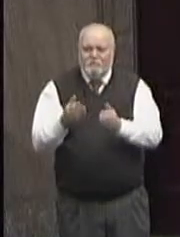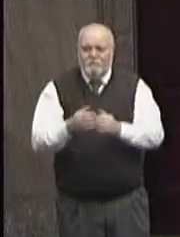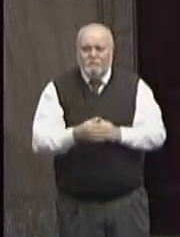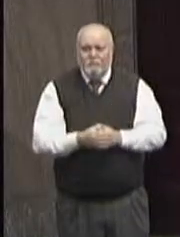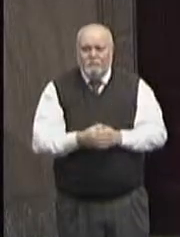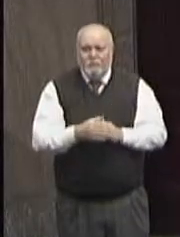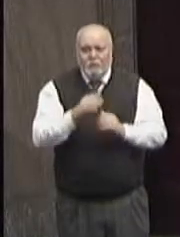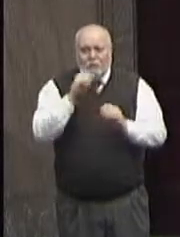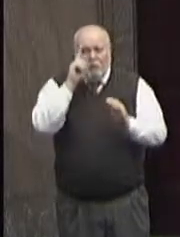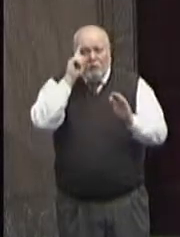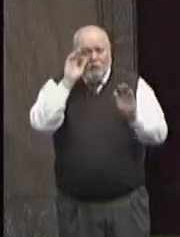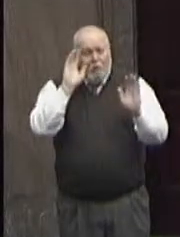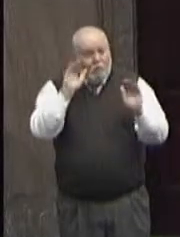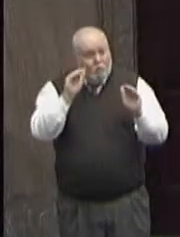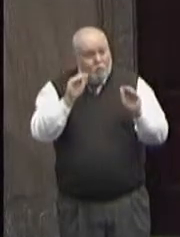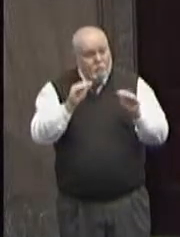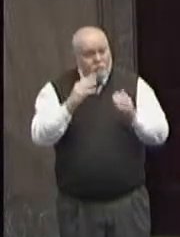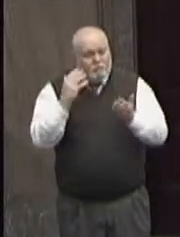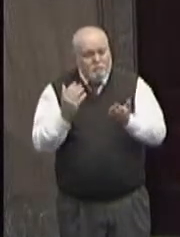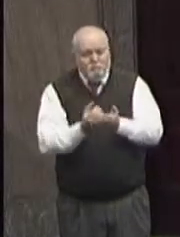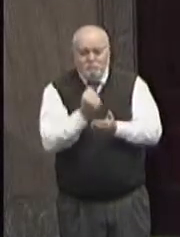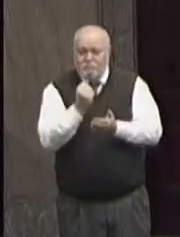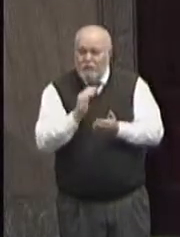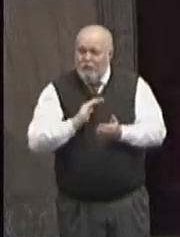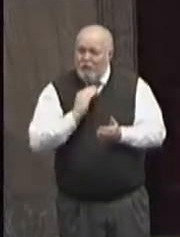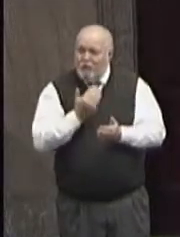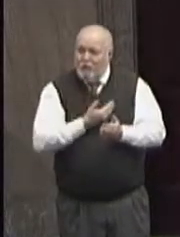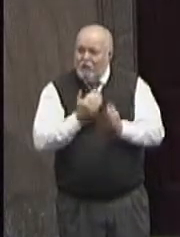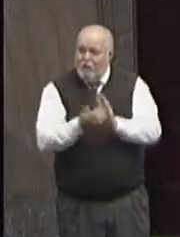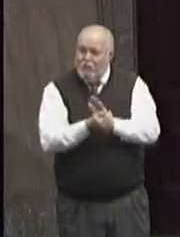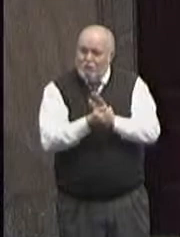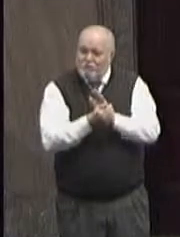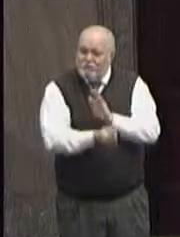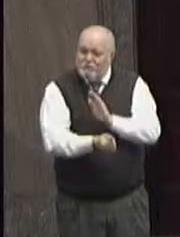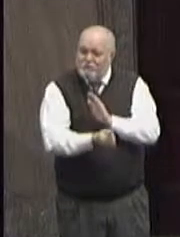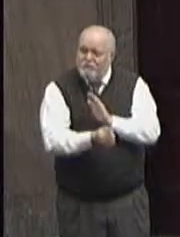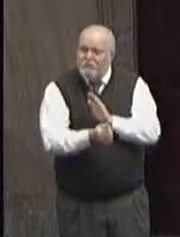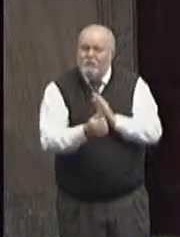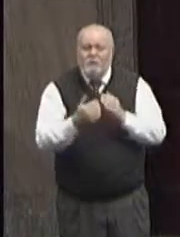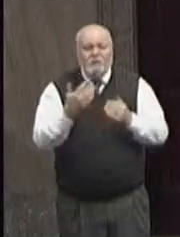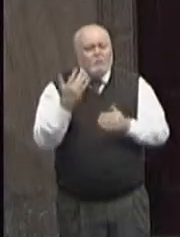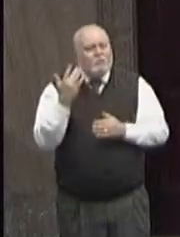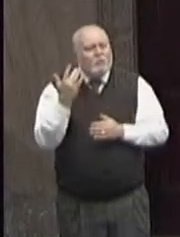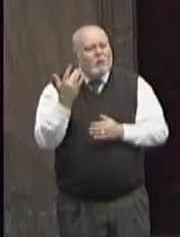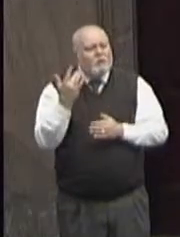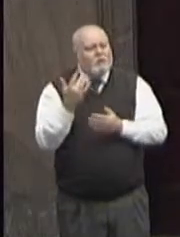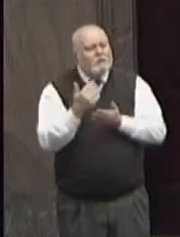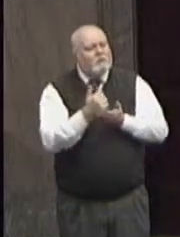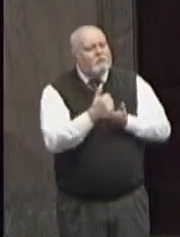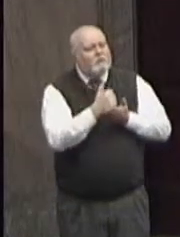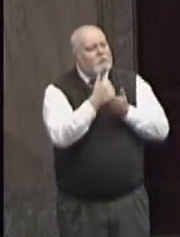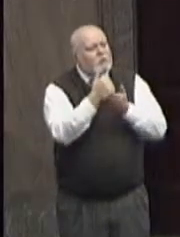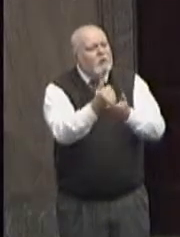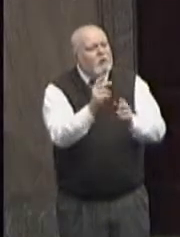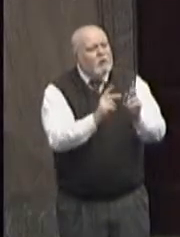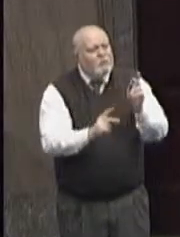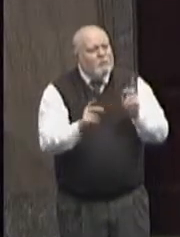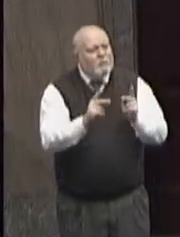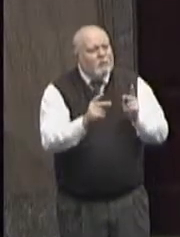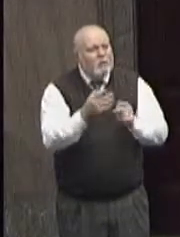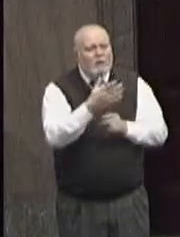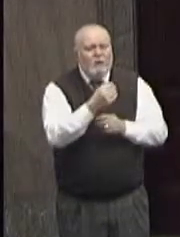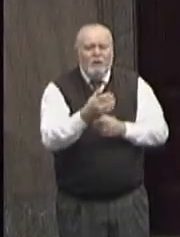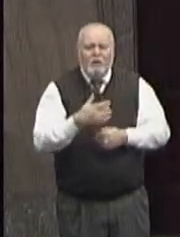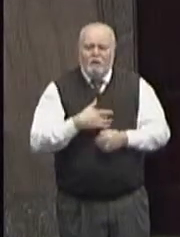May we use our personal gifts and talents for the good of all and trust that we will have God's